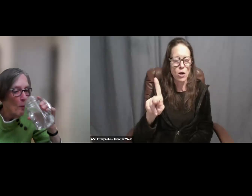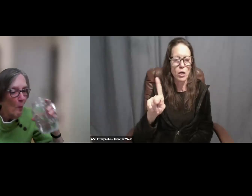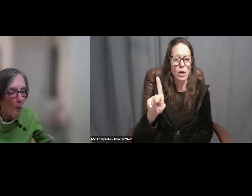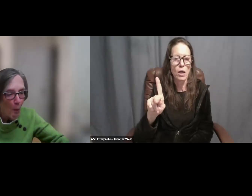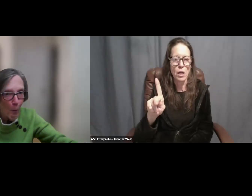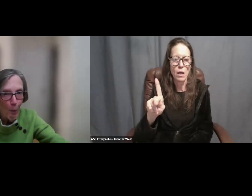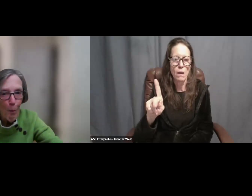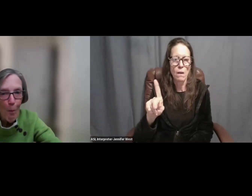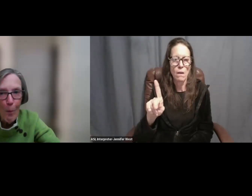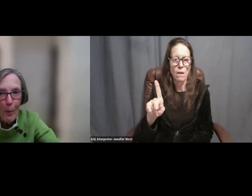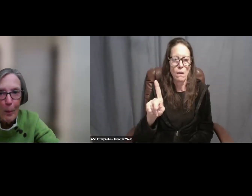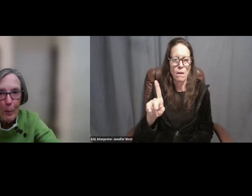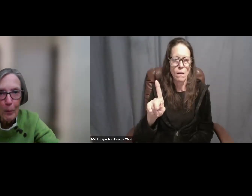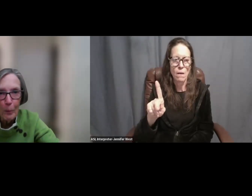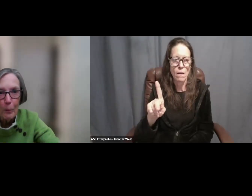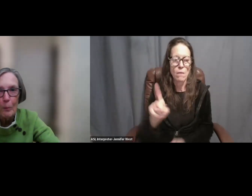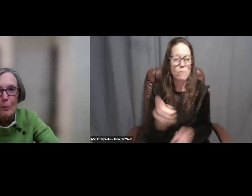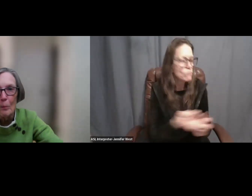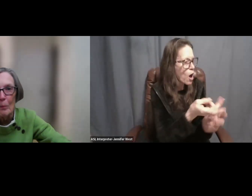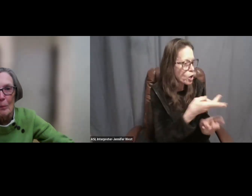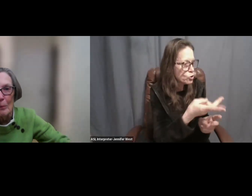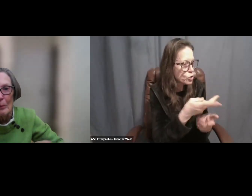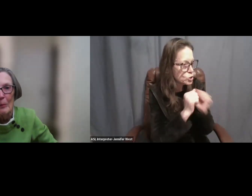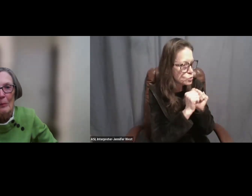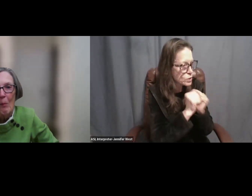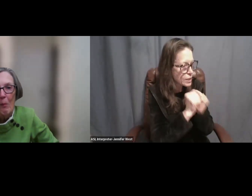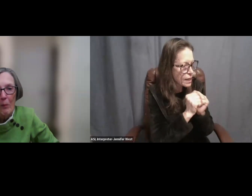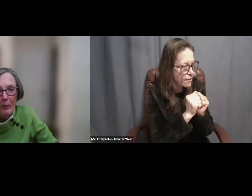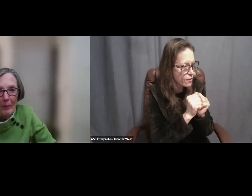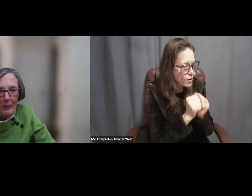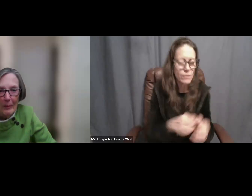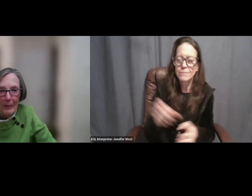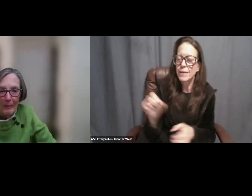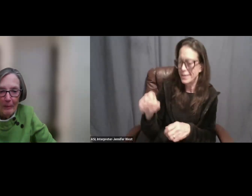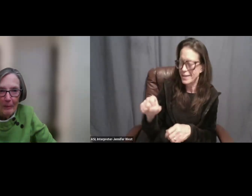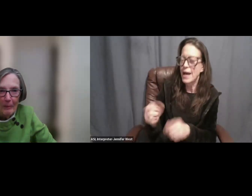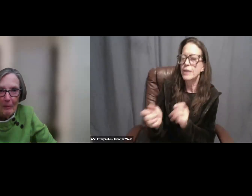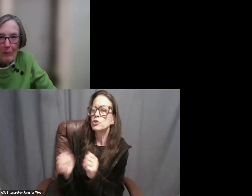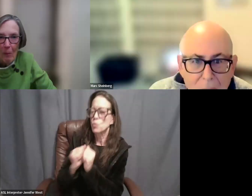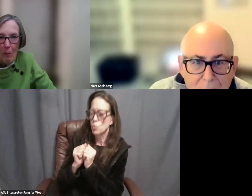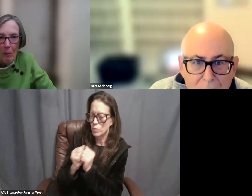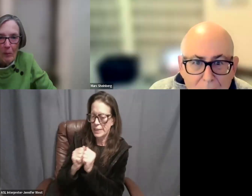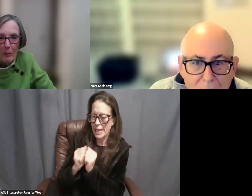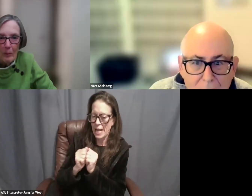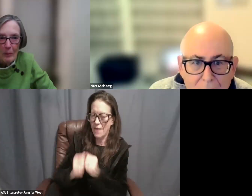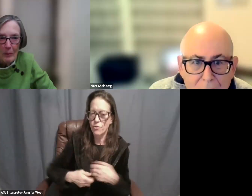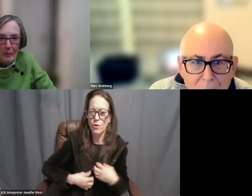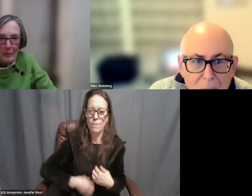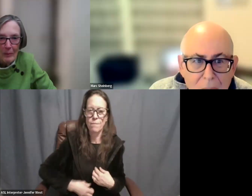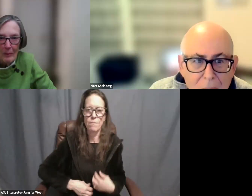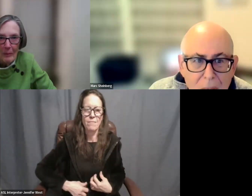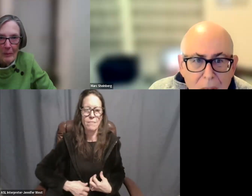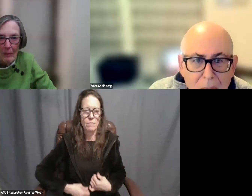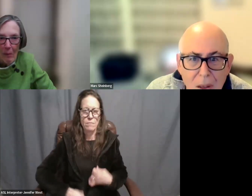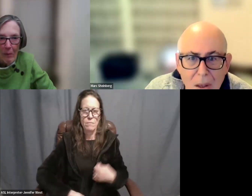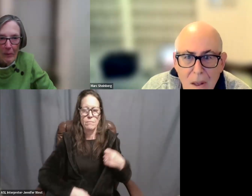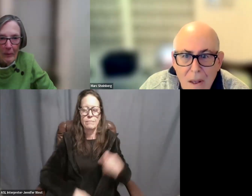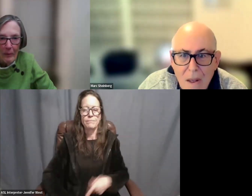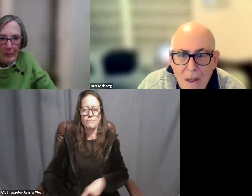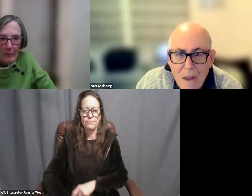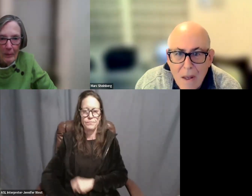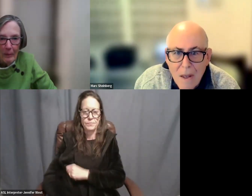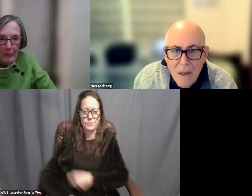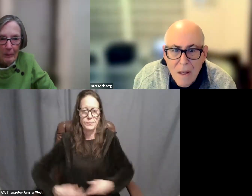Are you guys doing it together? Yeah, we'll do it together. I'm going to add,